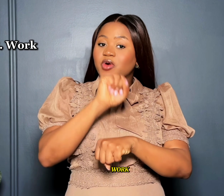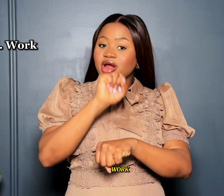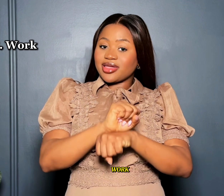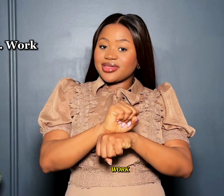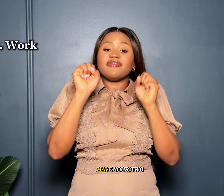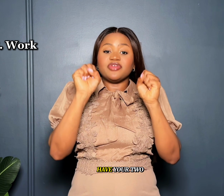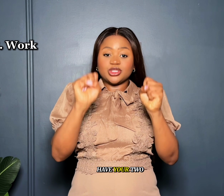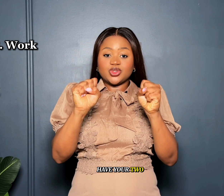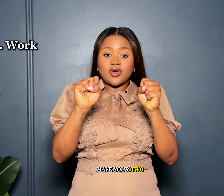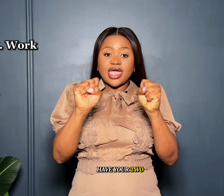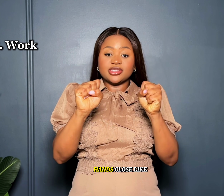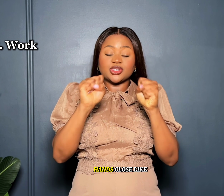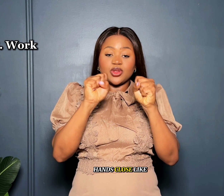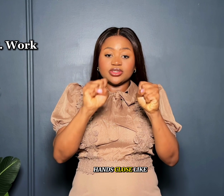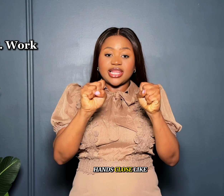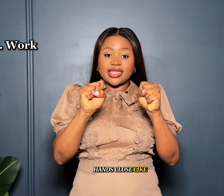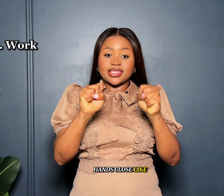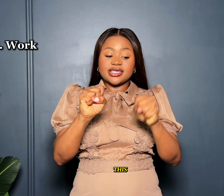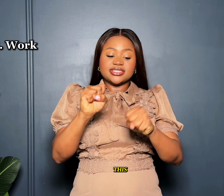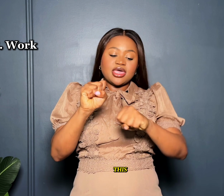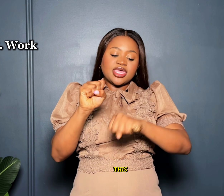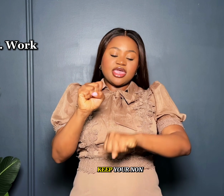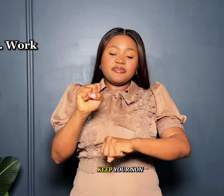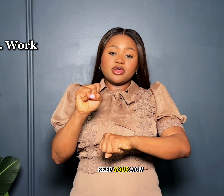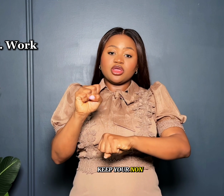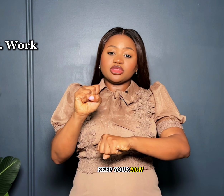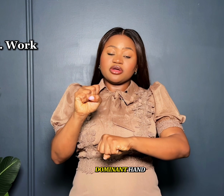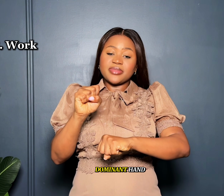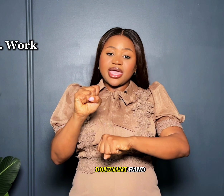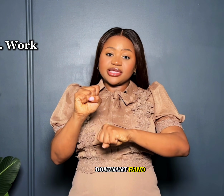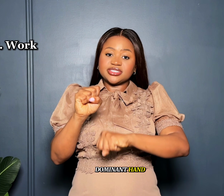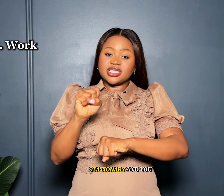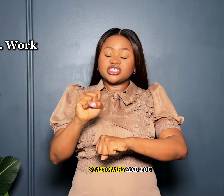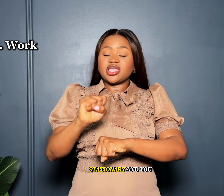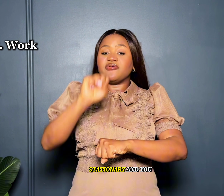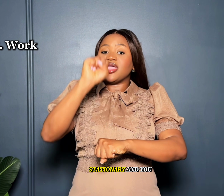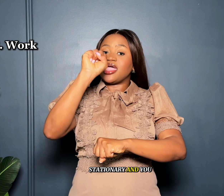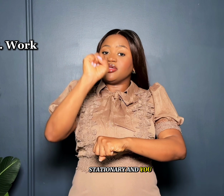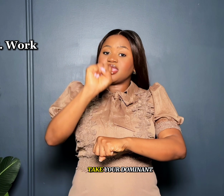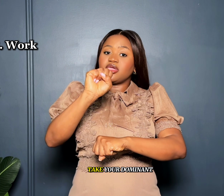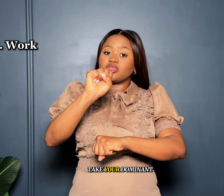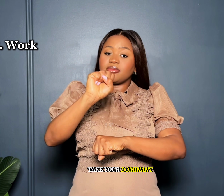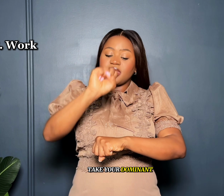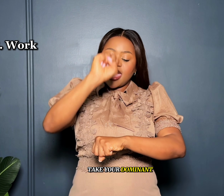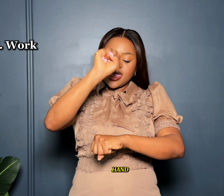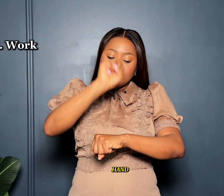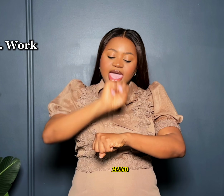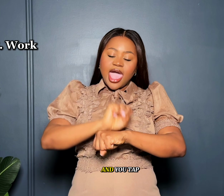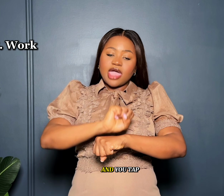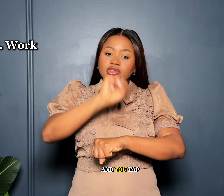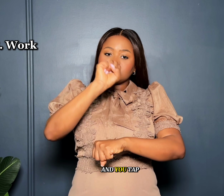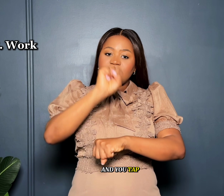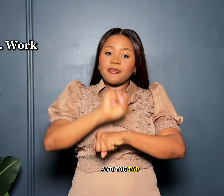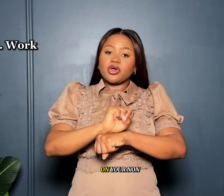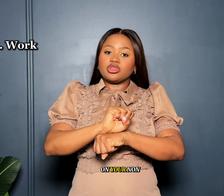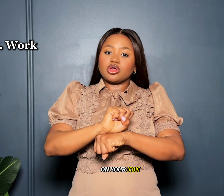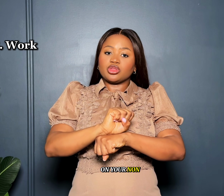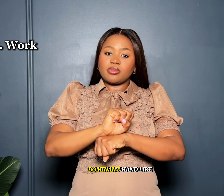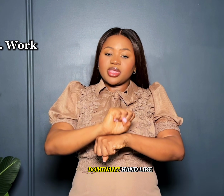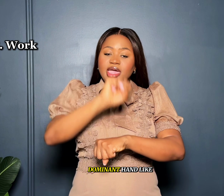Work. Have your two hands closed like this. Keep your non-dominant hand stationary, and you take your dominant hand and you tap on your non-dominant hand